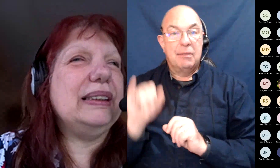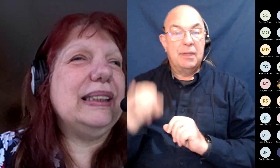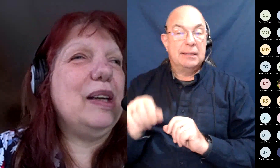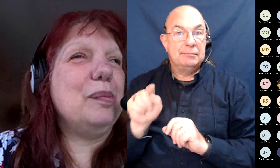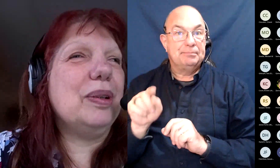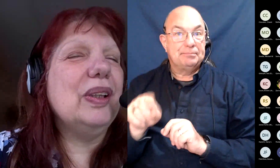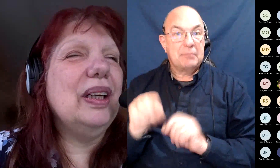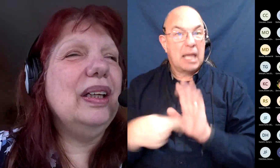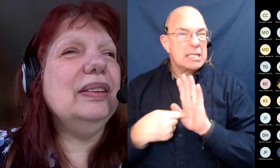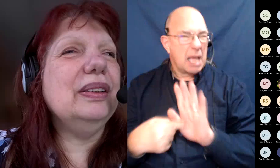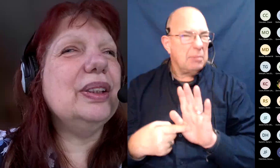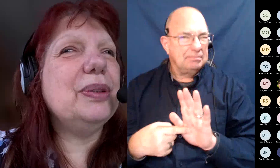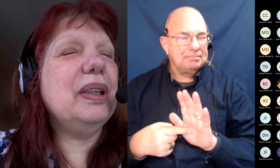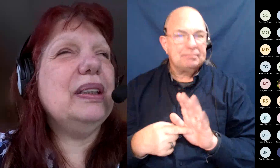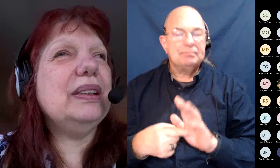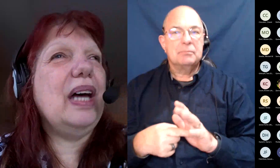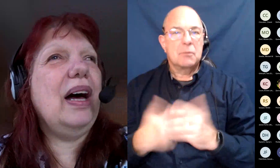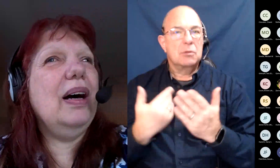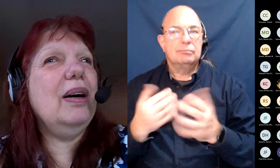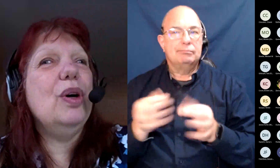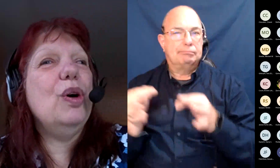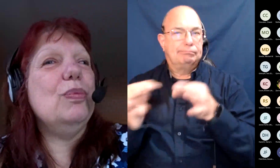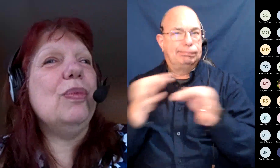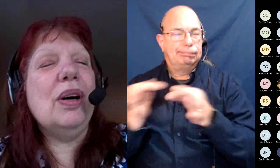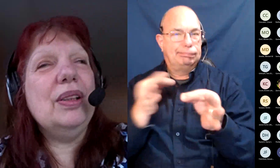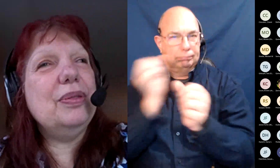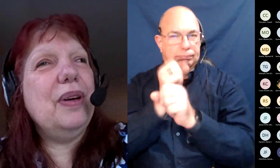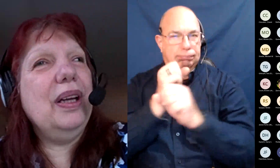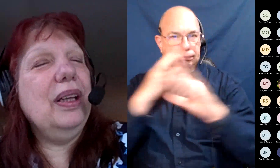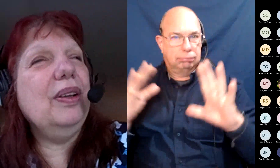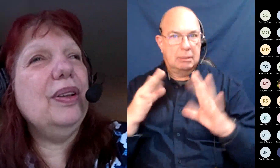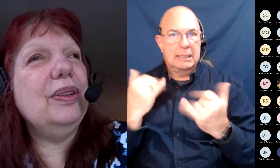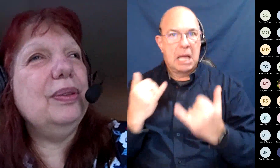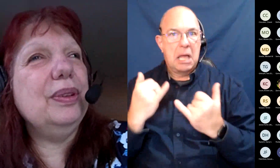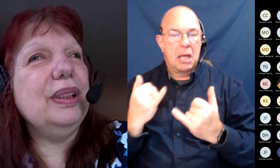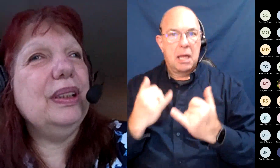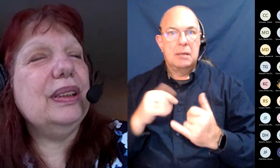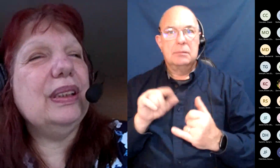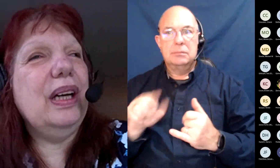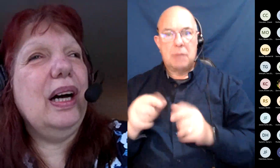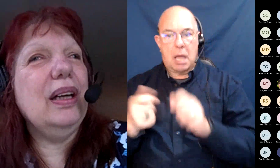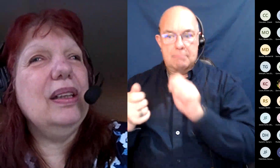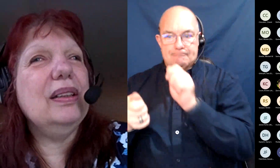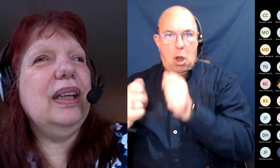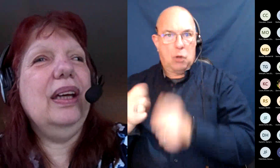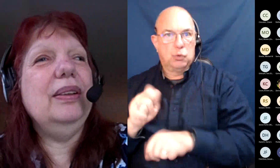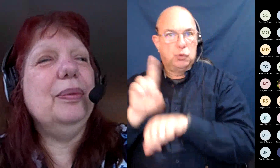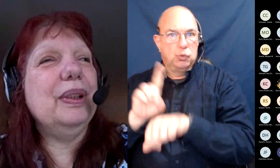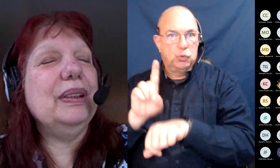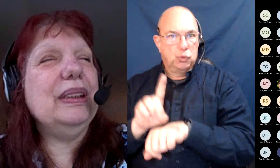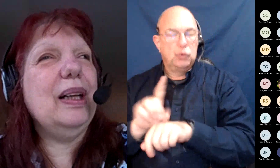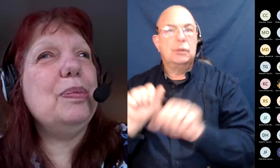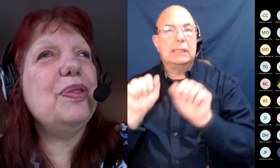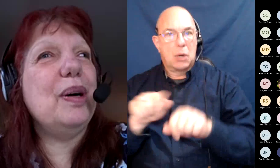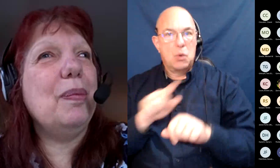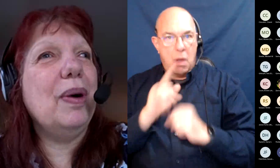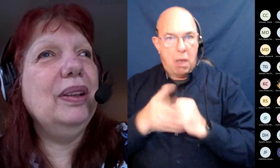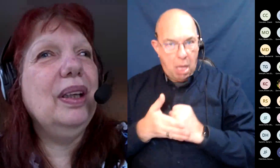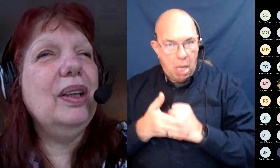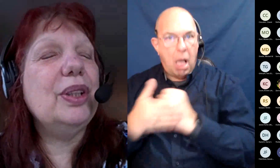this example illustrates how modifying the duties can really